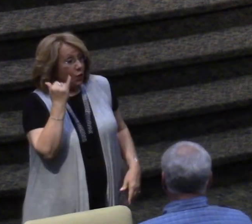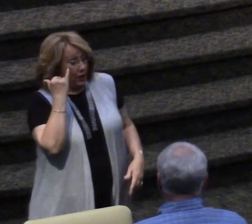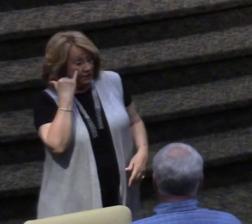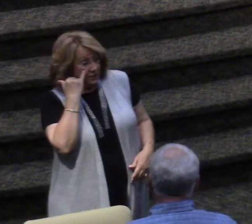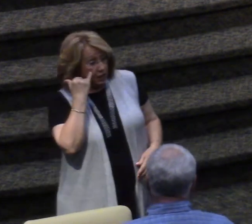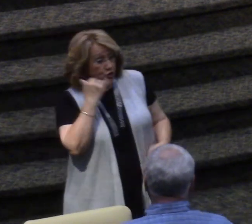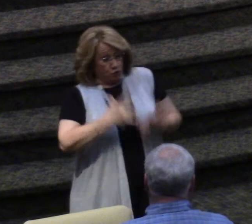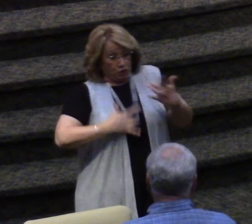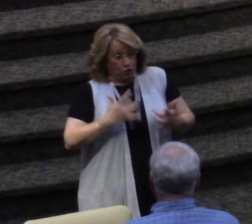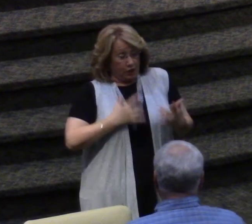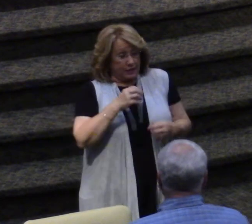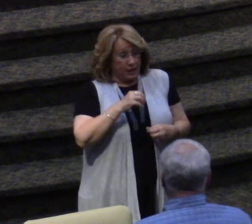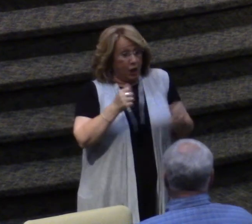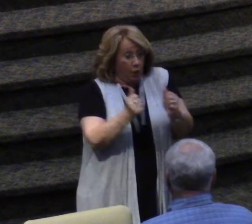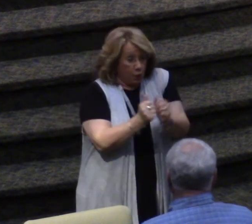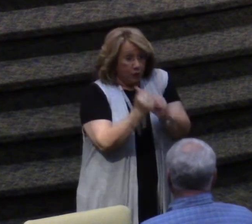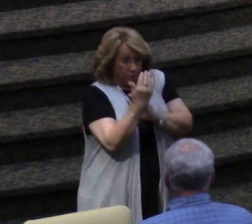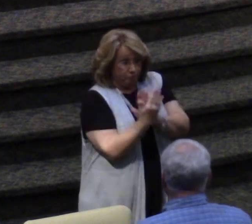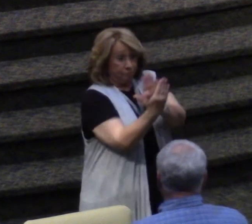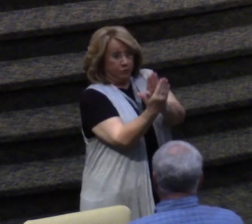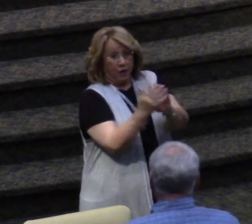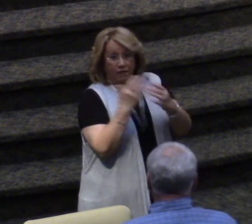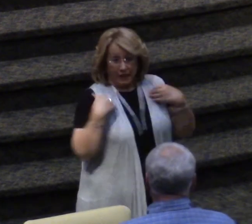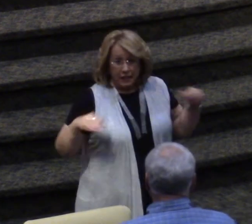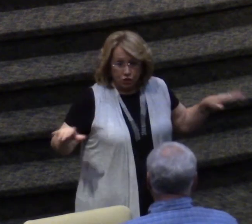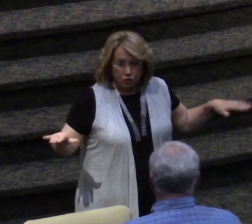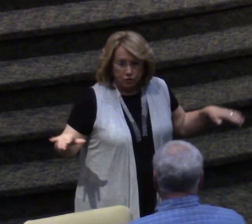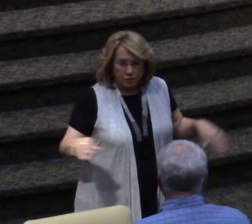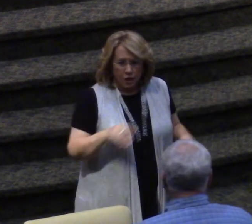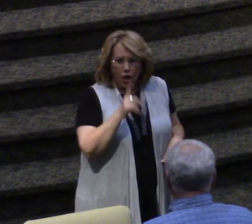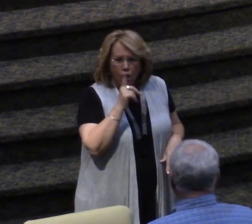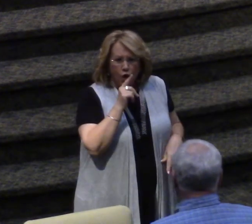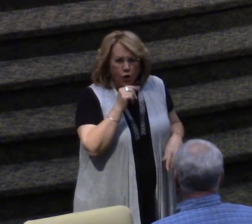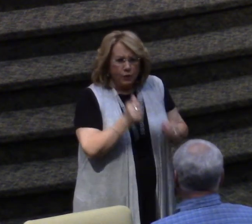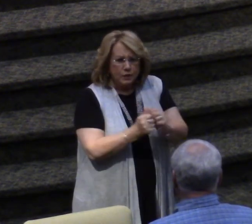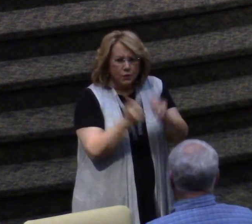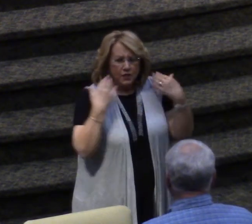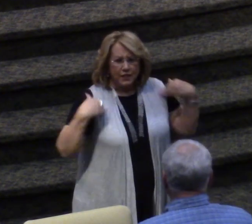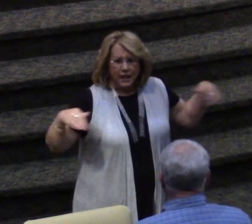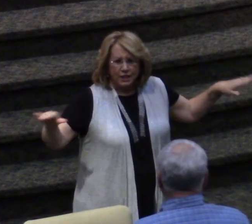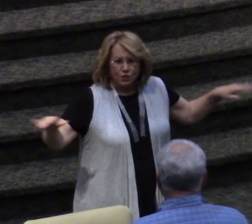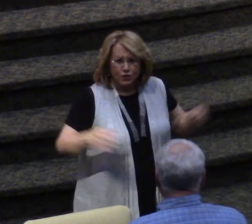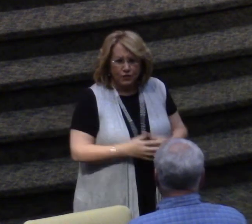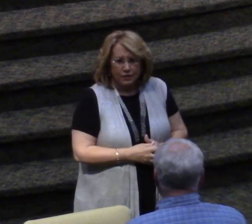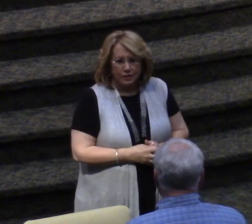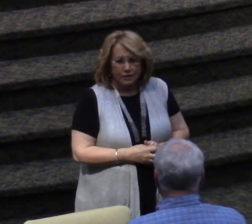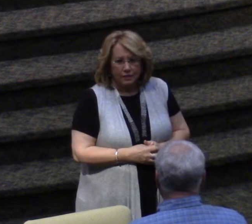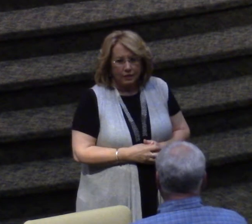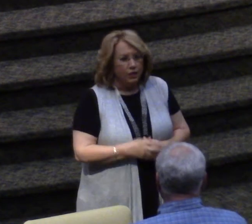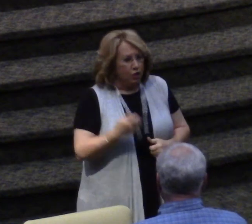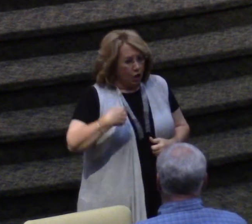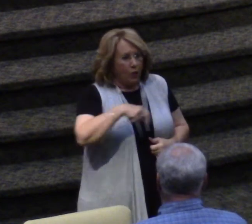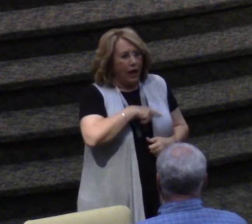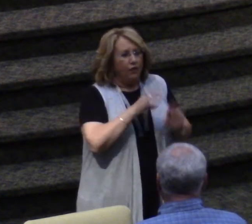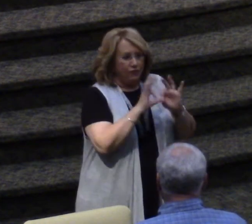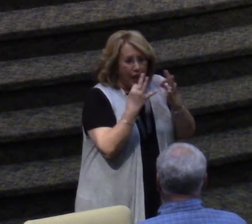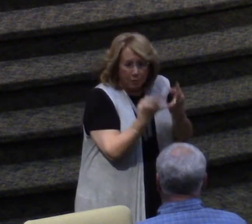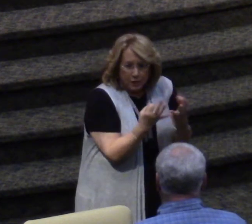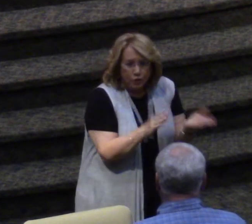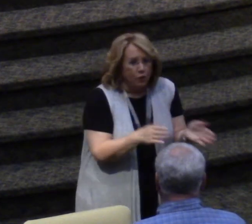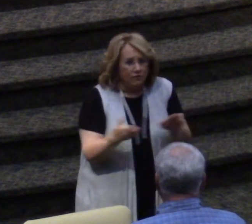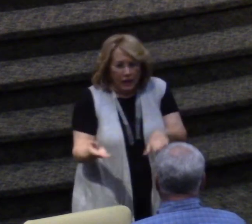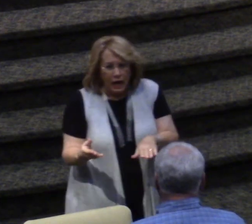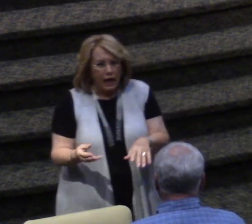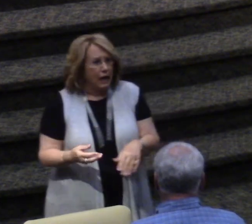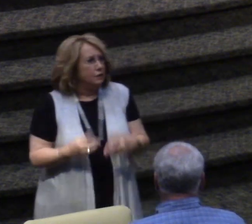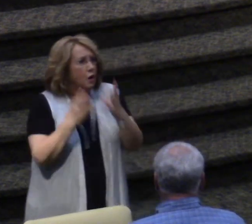angels, I got to thinking, well, who is in the presence of angels? Well, that would be our loved ones, maybe, or the old saints, maybe Moses